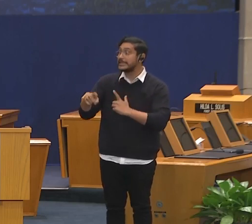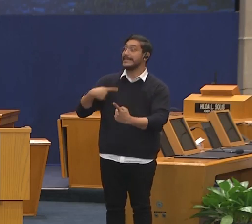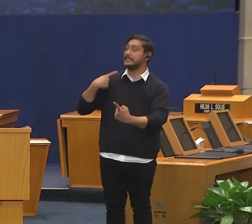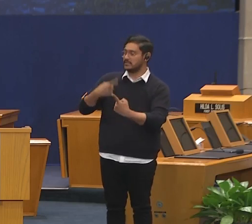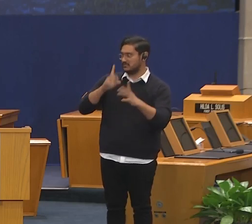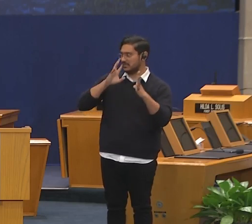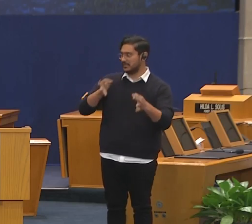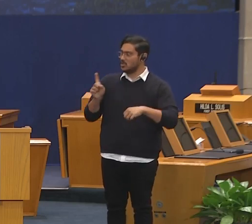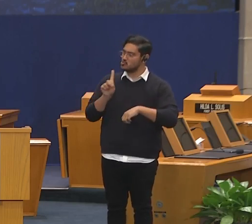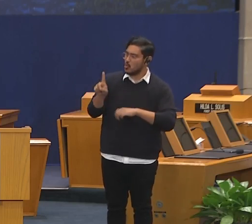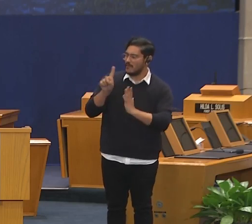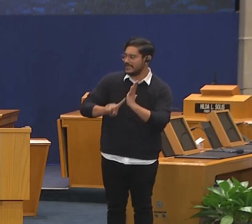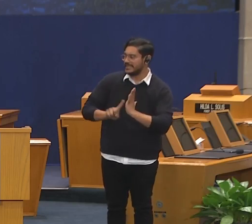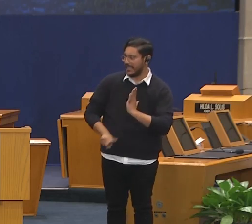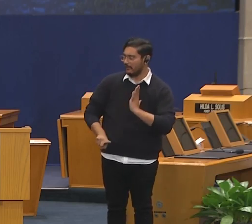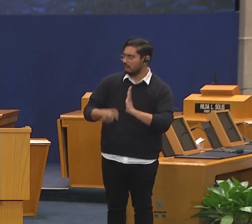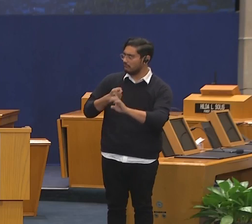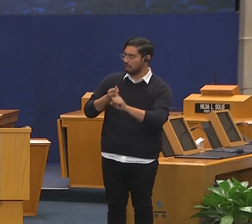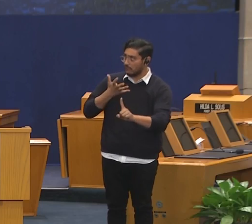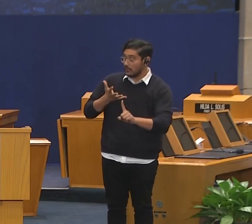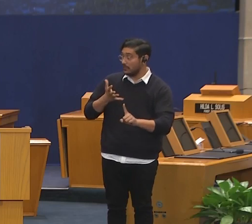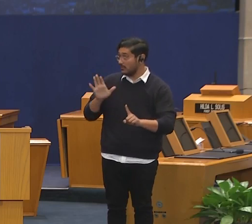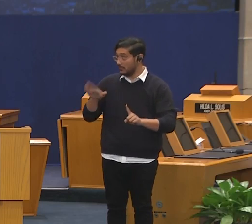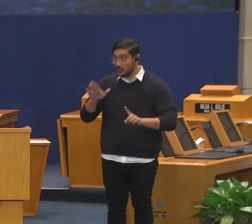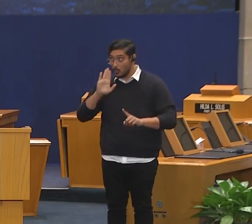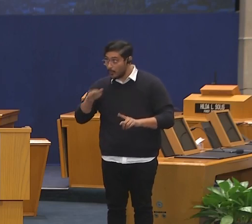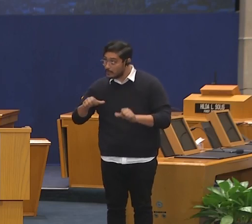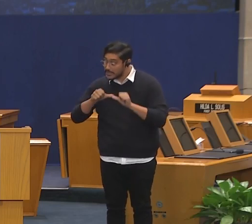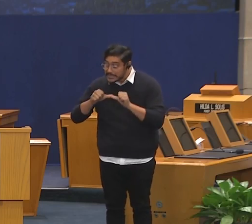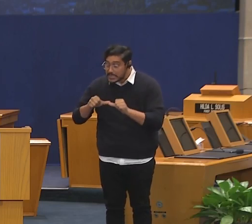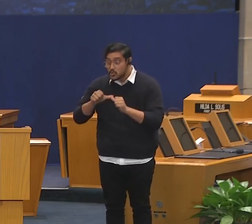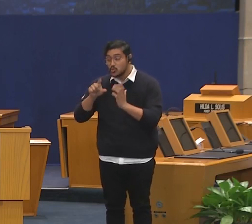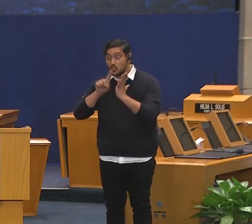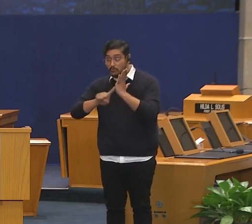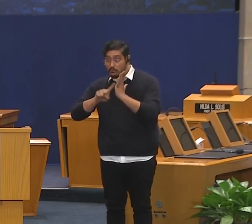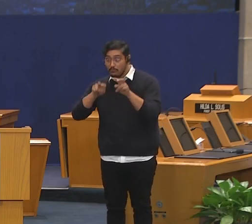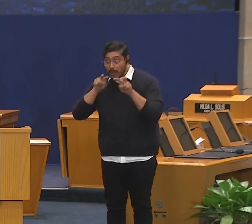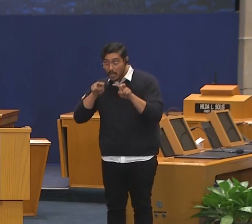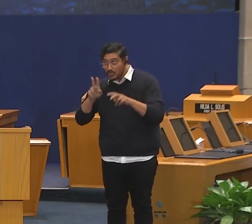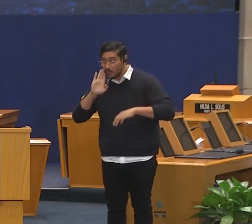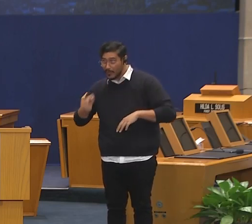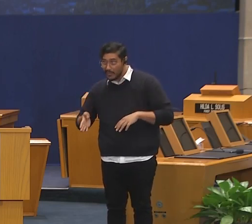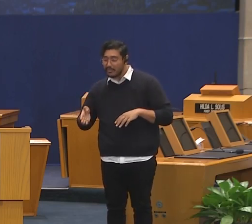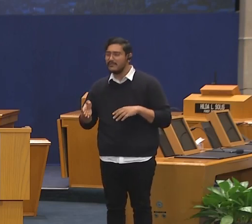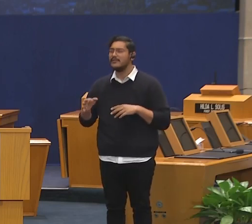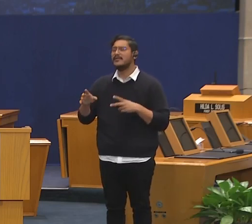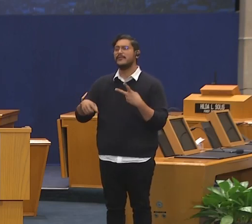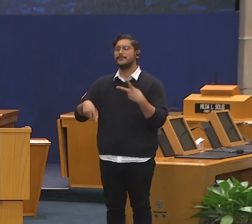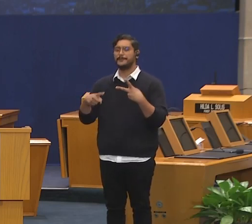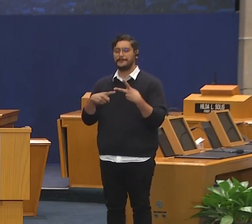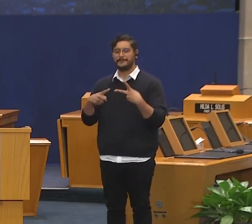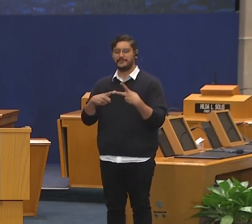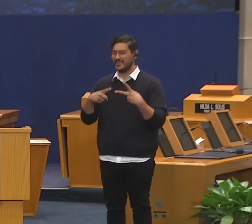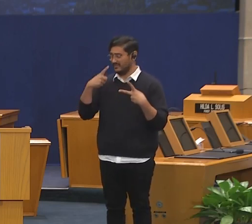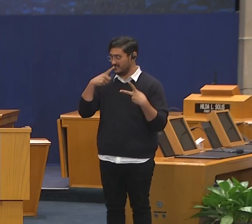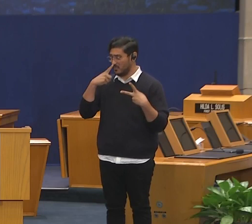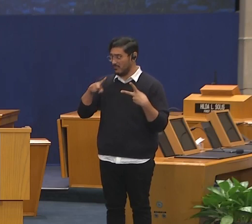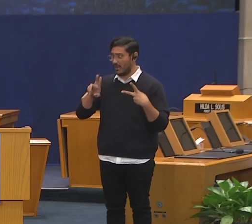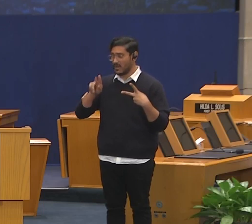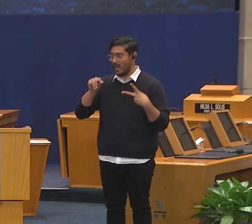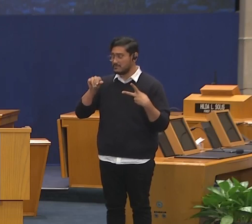investigation? Have any of them been cited? Do they get continued monitoring? And then also, if we could get an update on